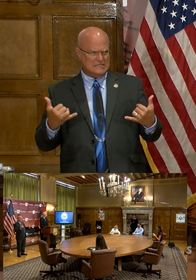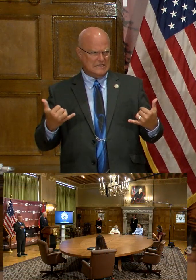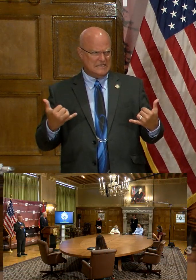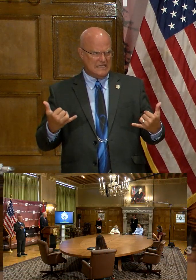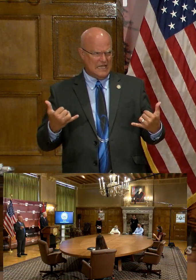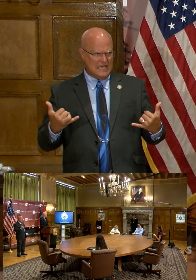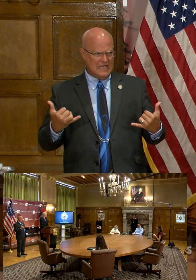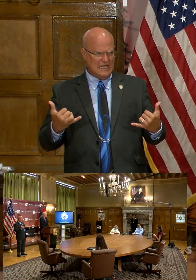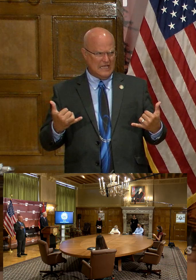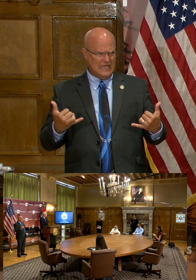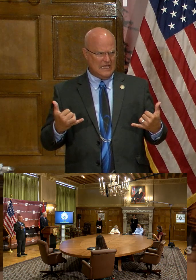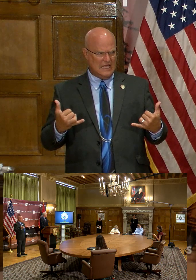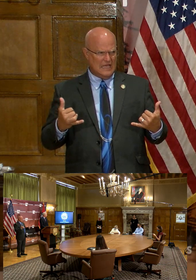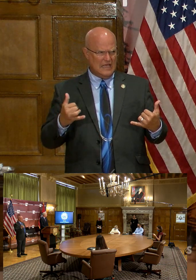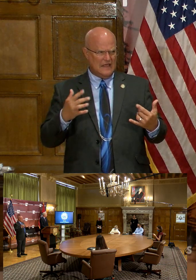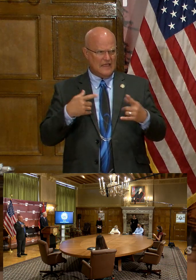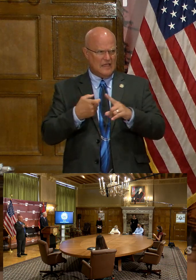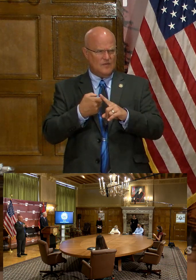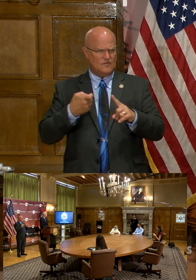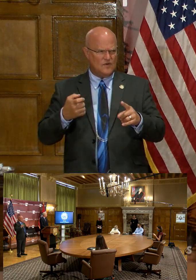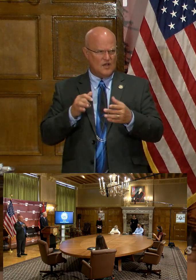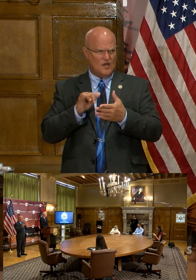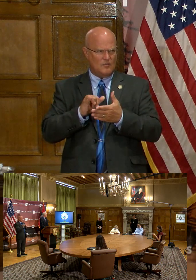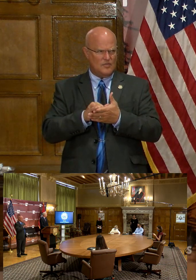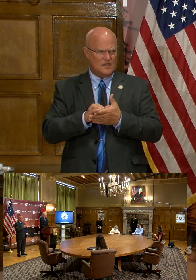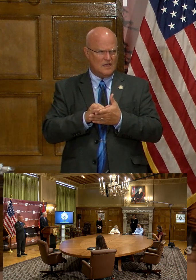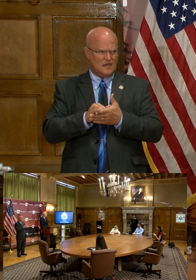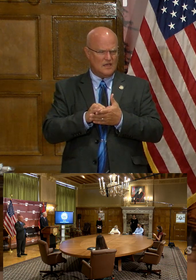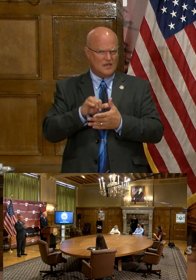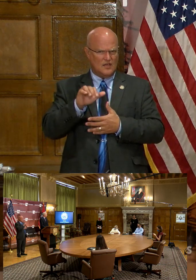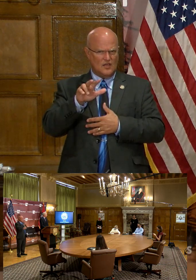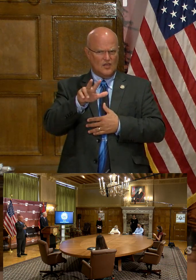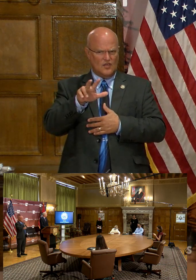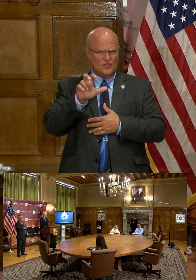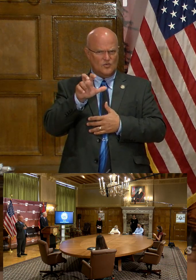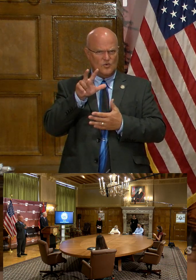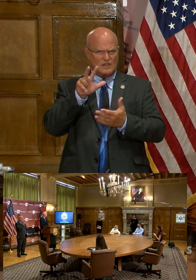today, did they come from the